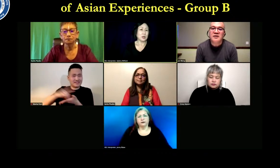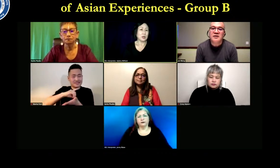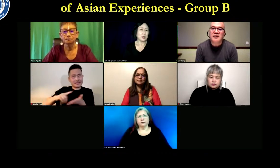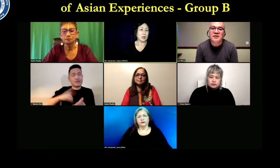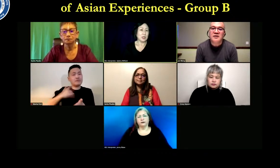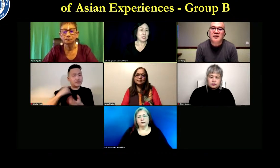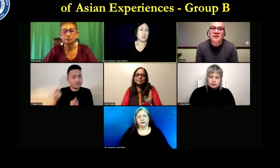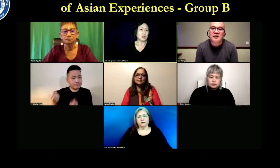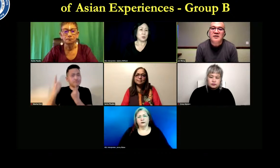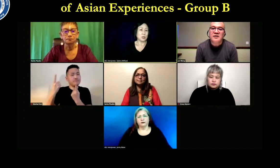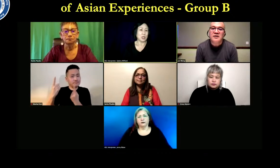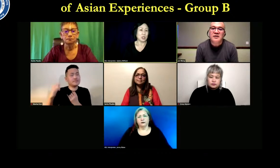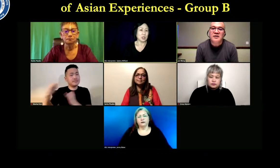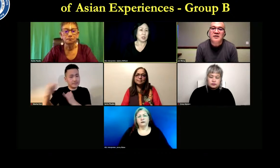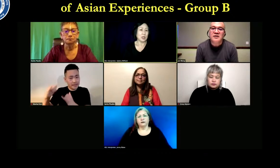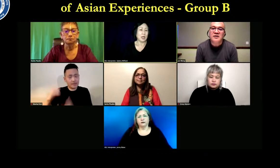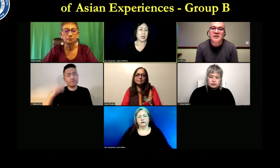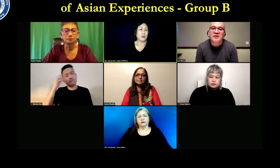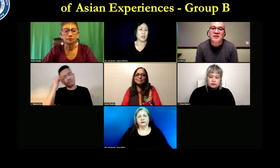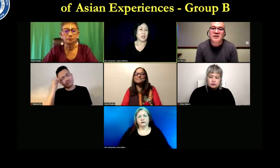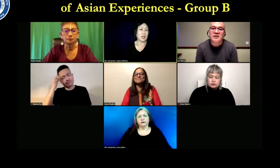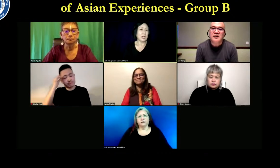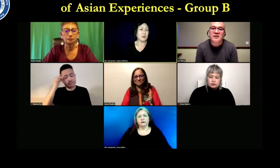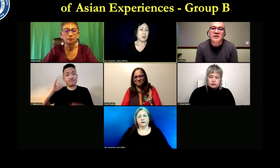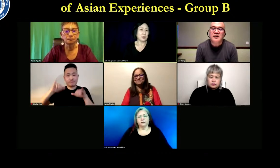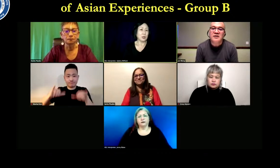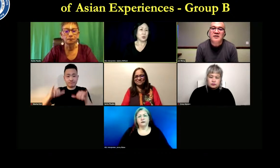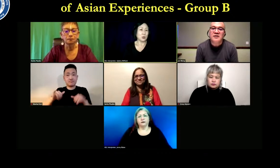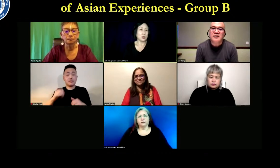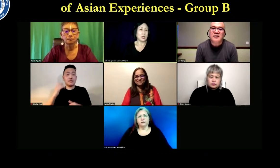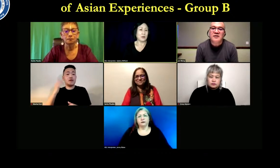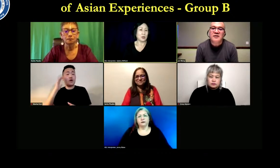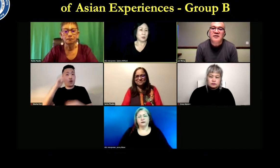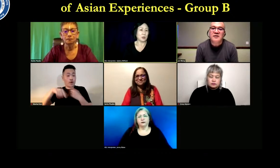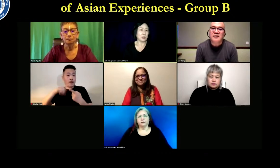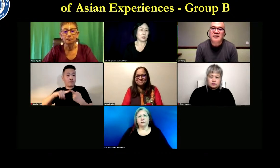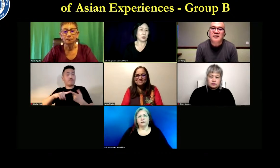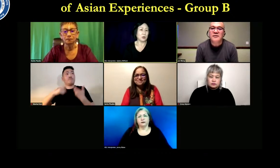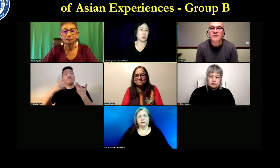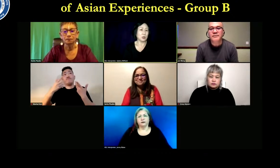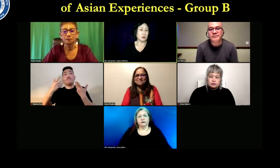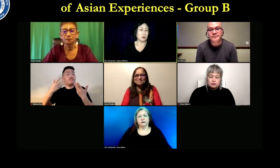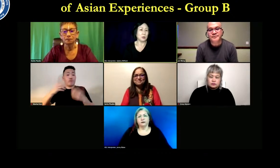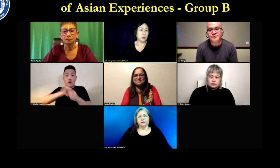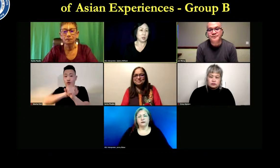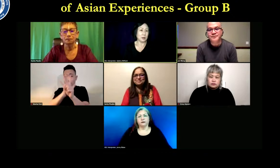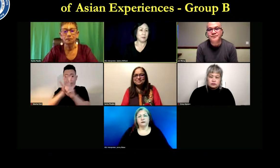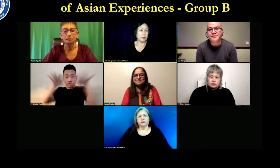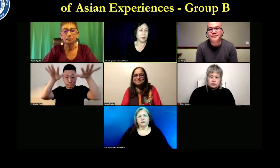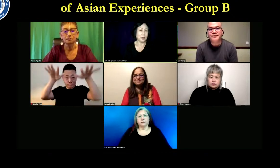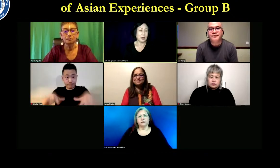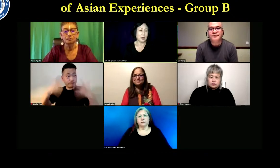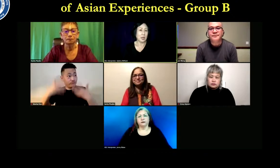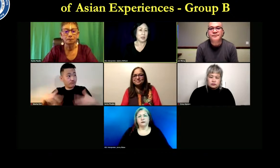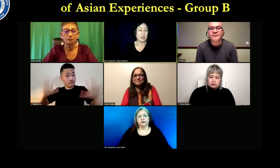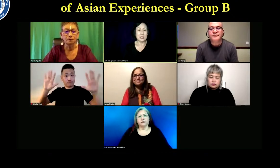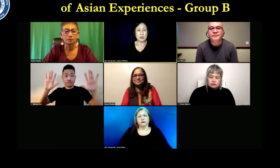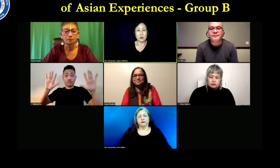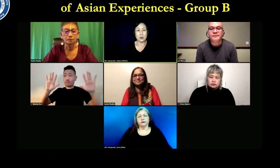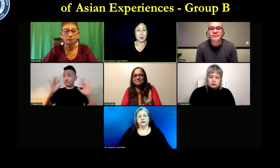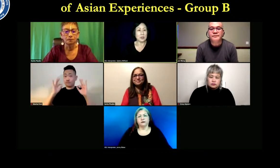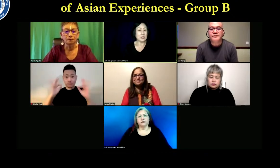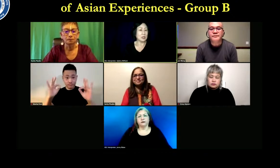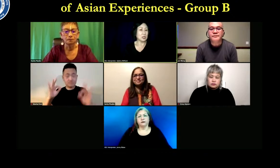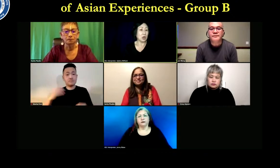in America, there is discrimination. And I feel I can have empathy towards the African-American community.